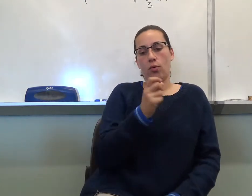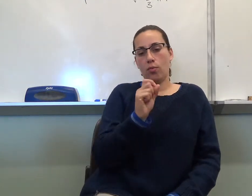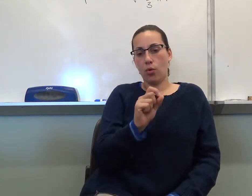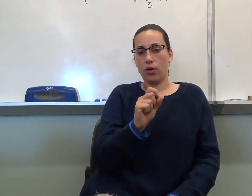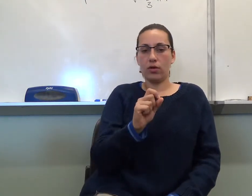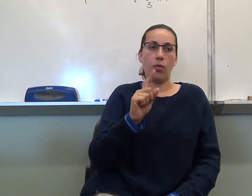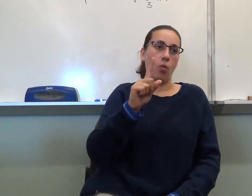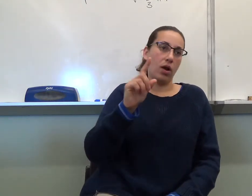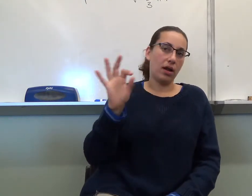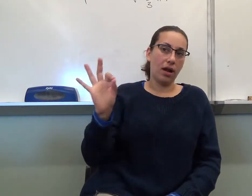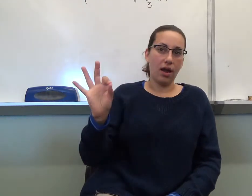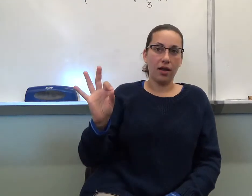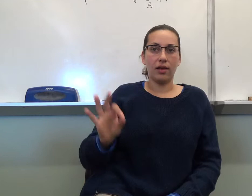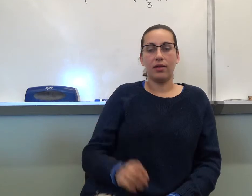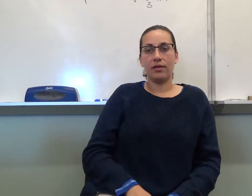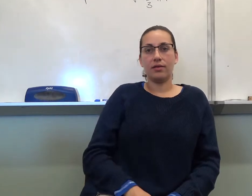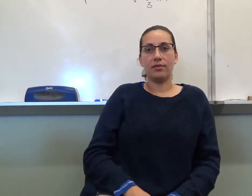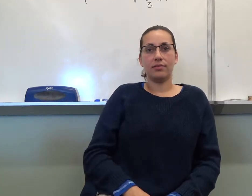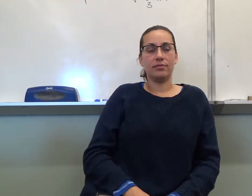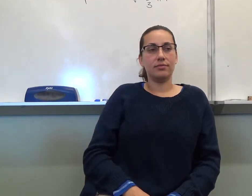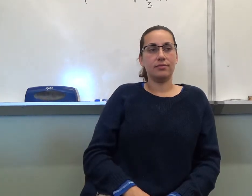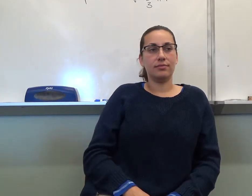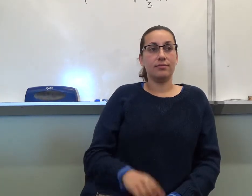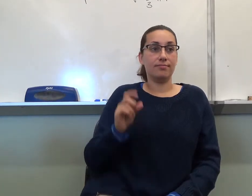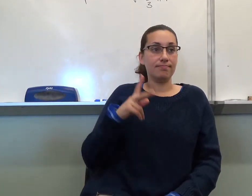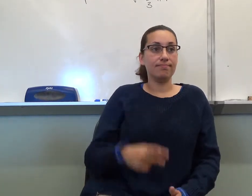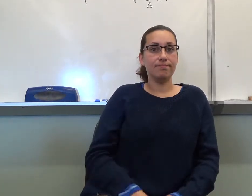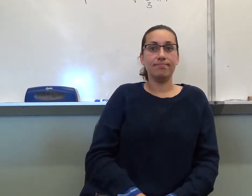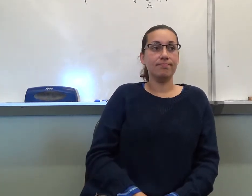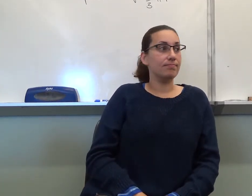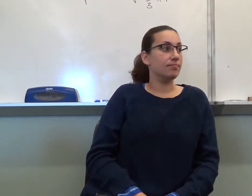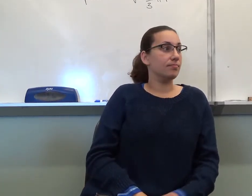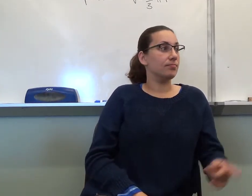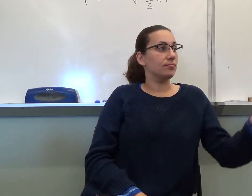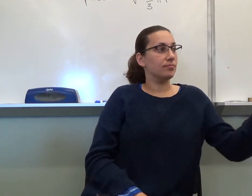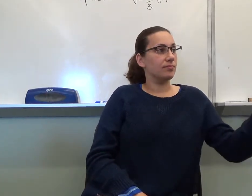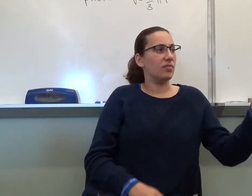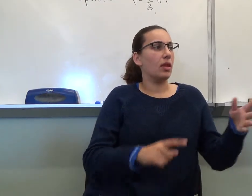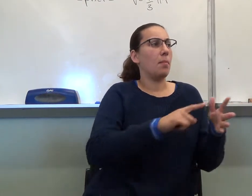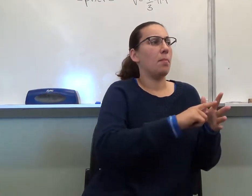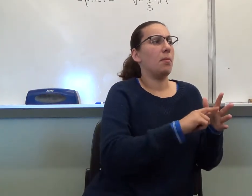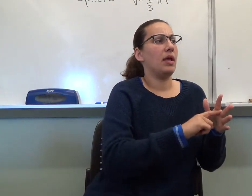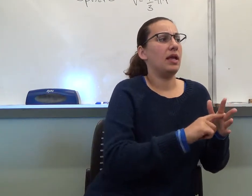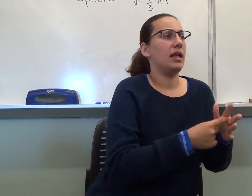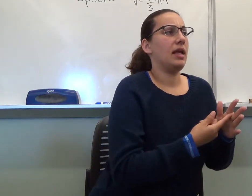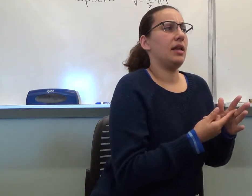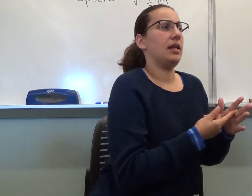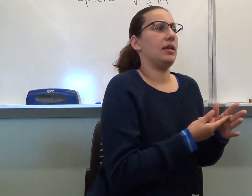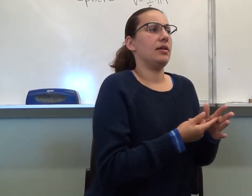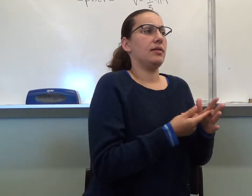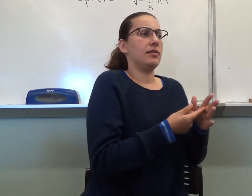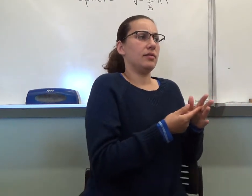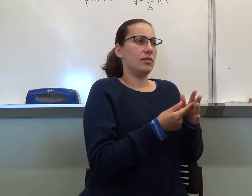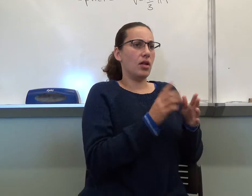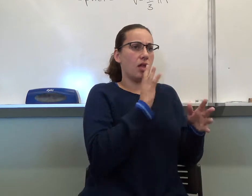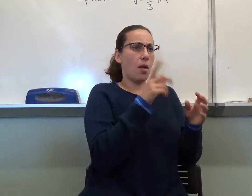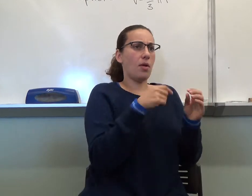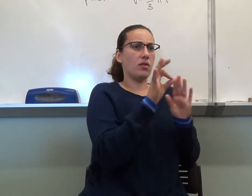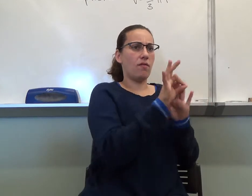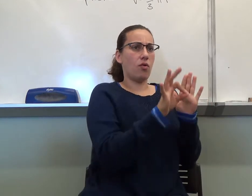4.19. Okay. Yeah. At the beginning of objective 2, when we do the volume formulas for selected